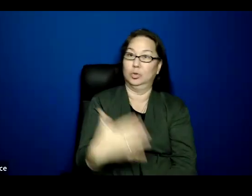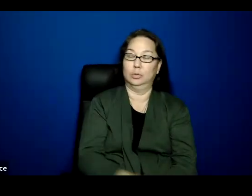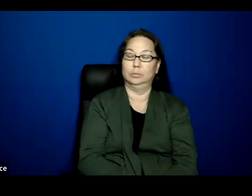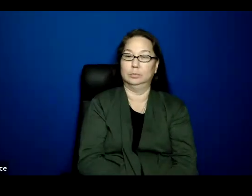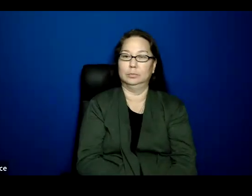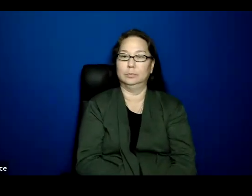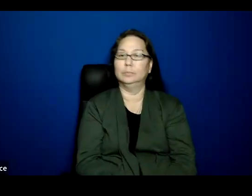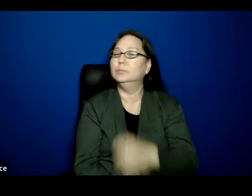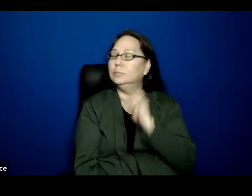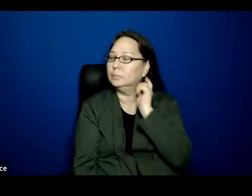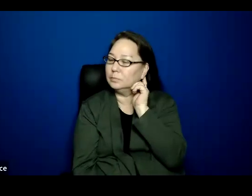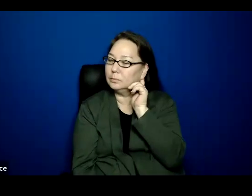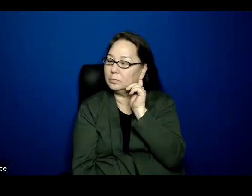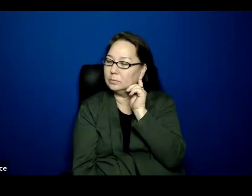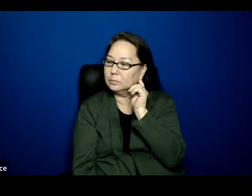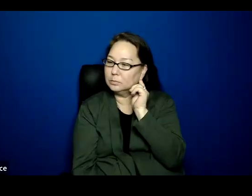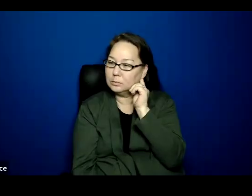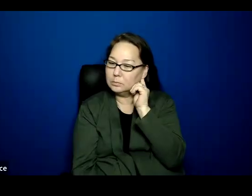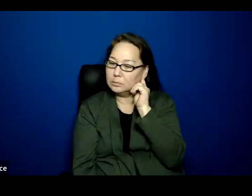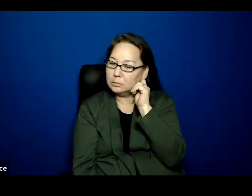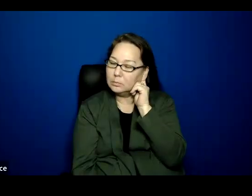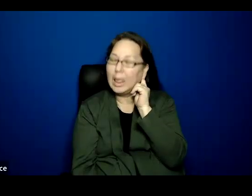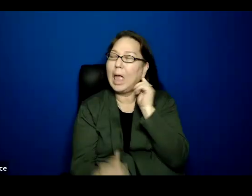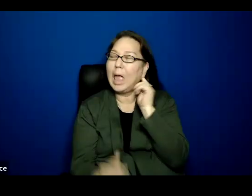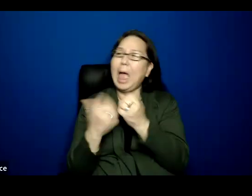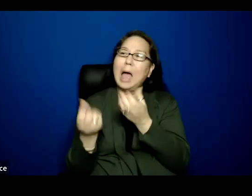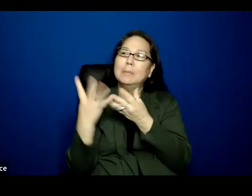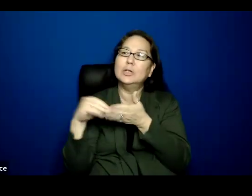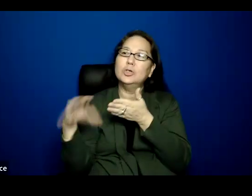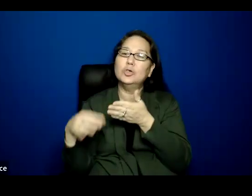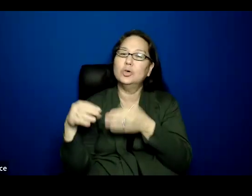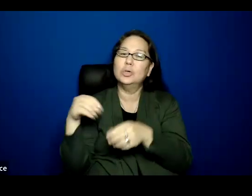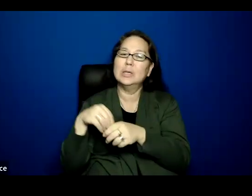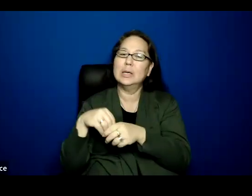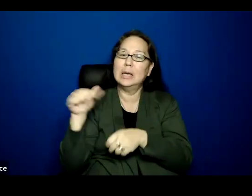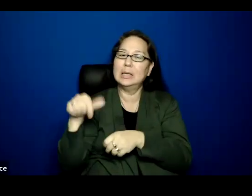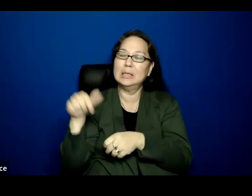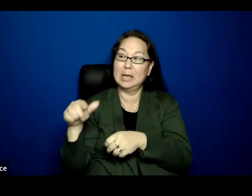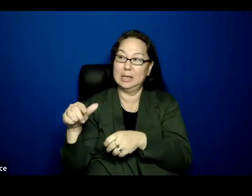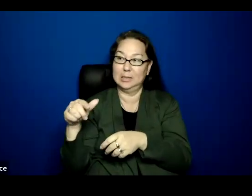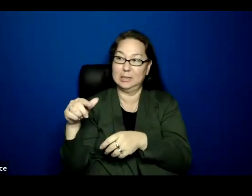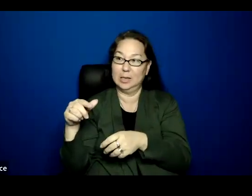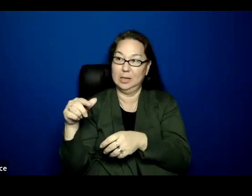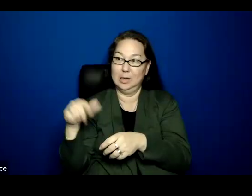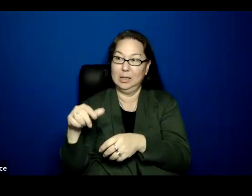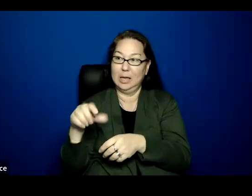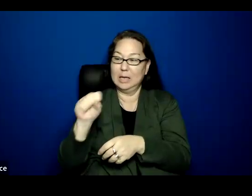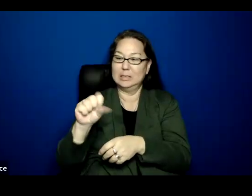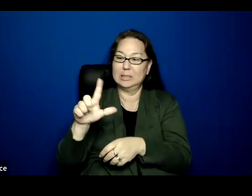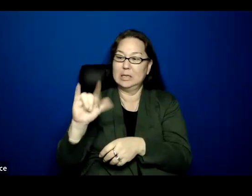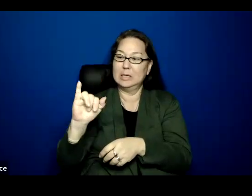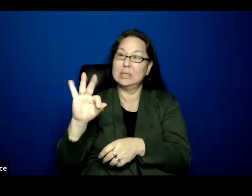How many students are there in this live program? How many students do we have in this life program?